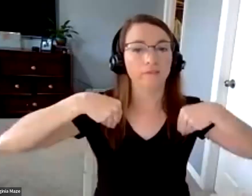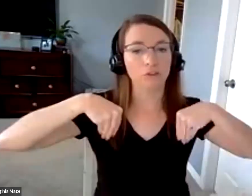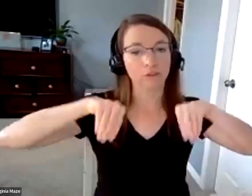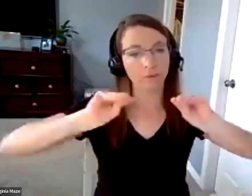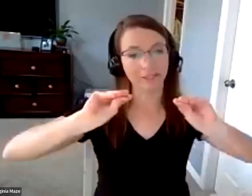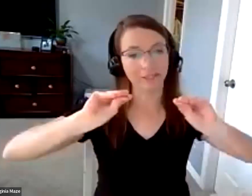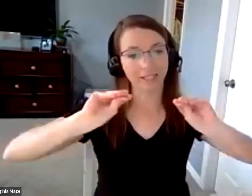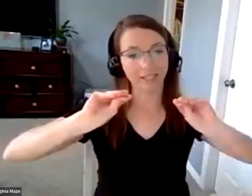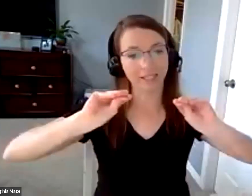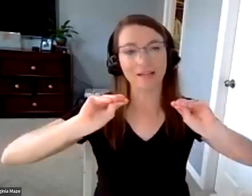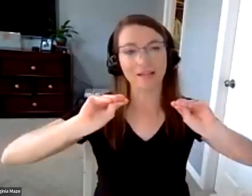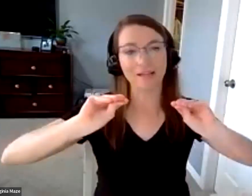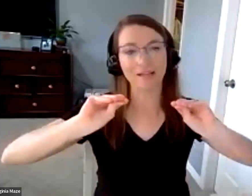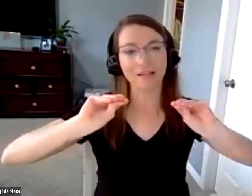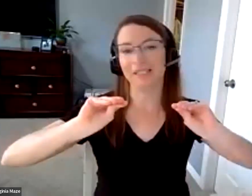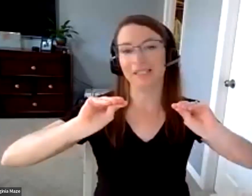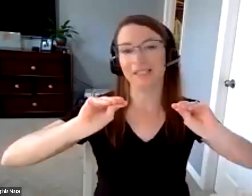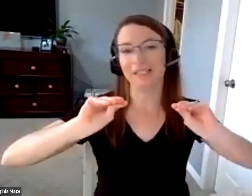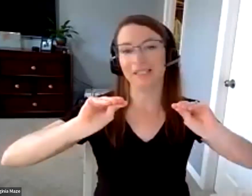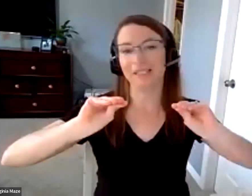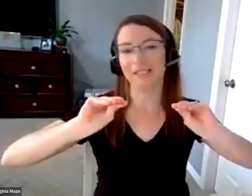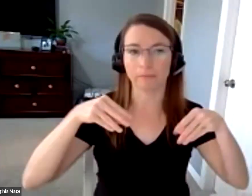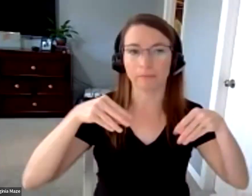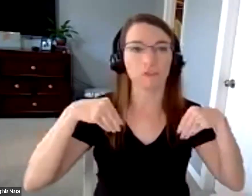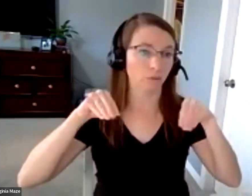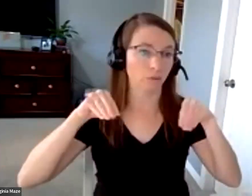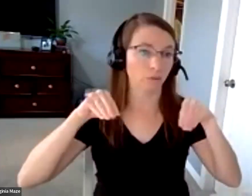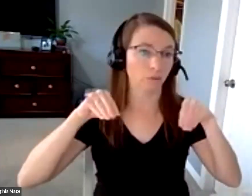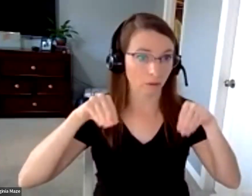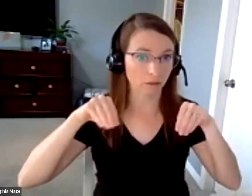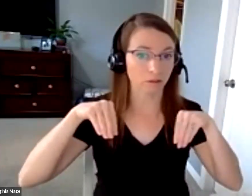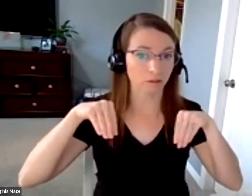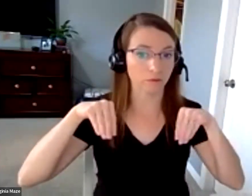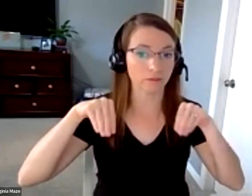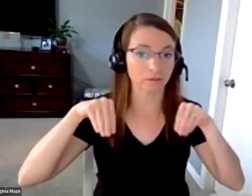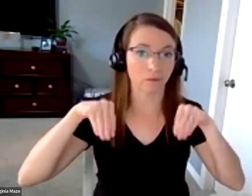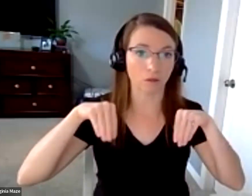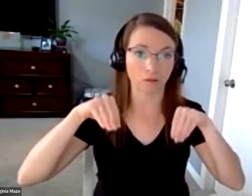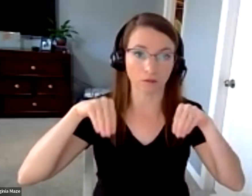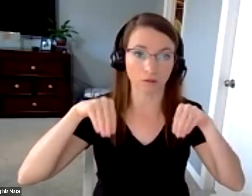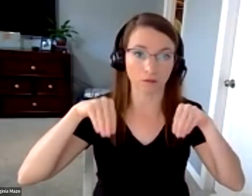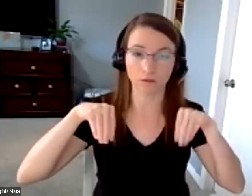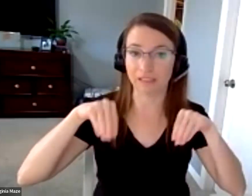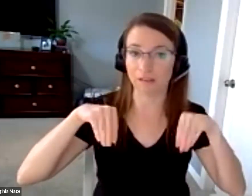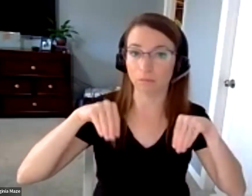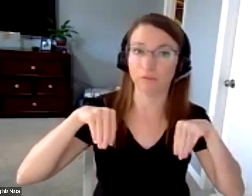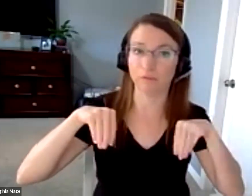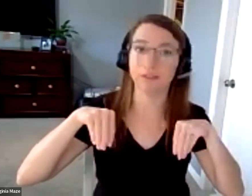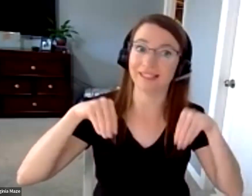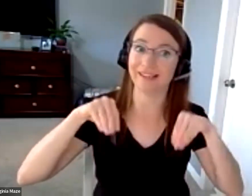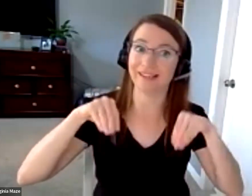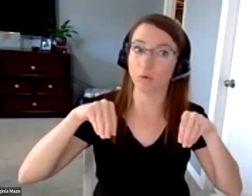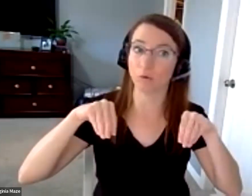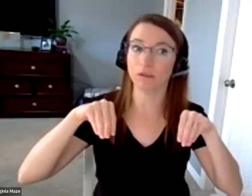If you just do it like that, it means to sell. So make sure when you're doing store, you do a smaller repeated movement. That's the